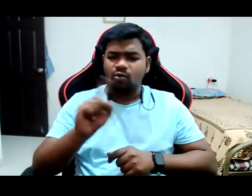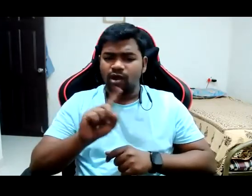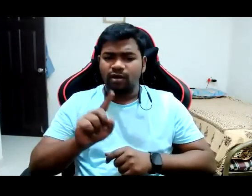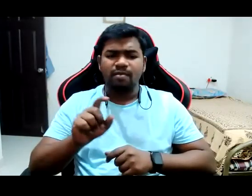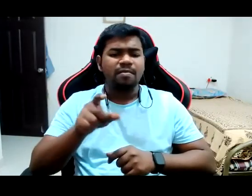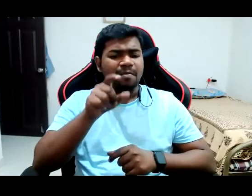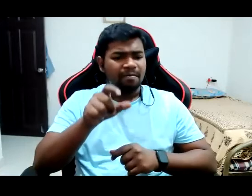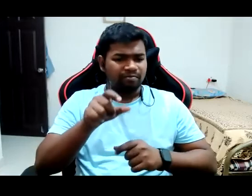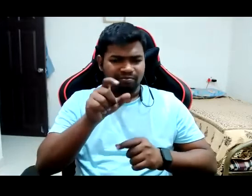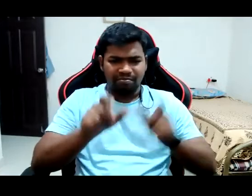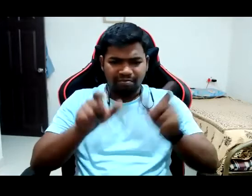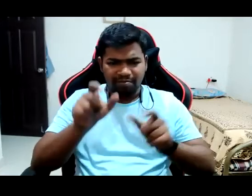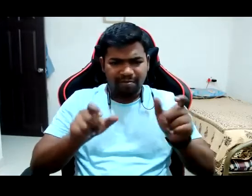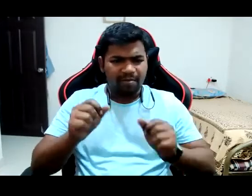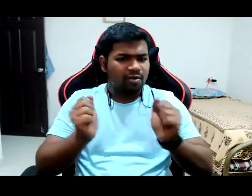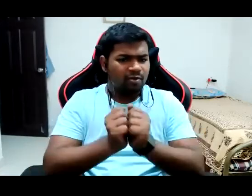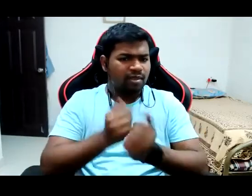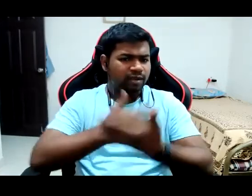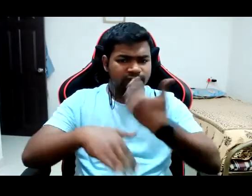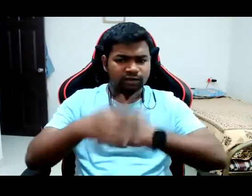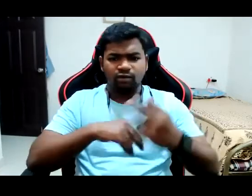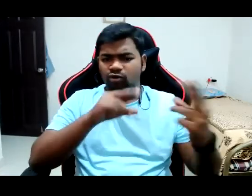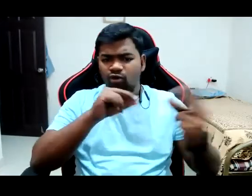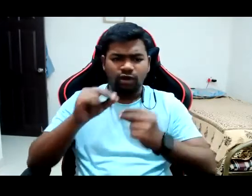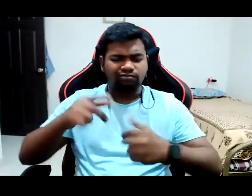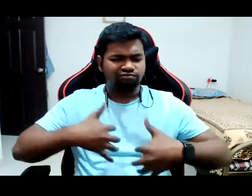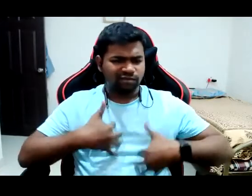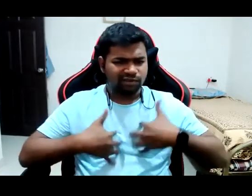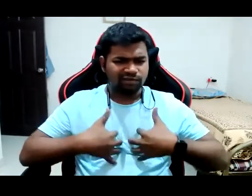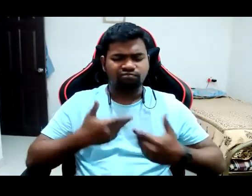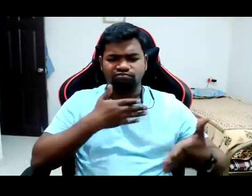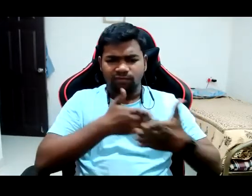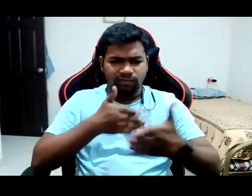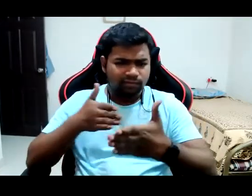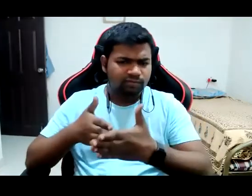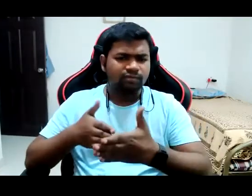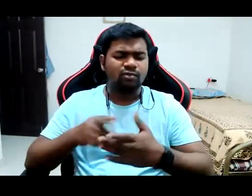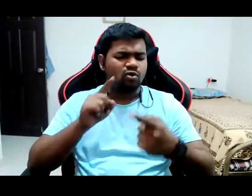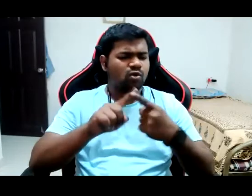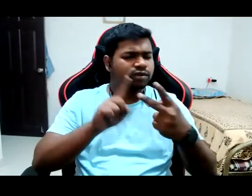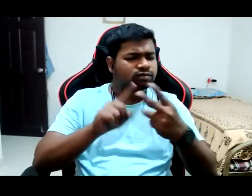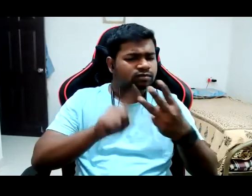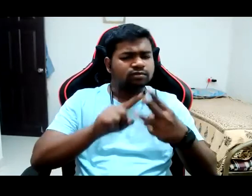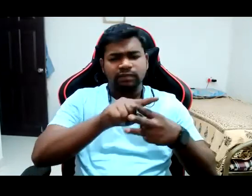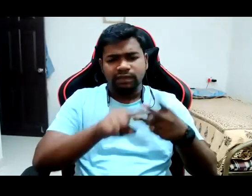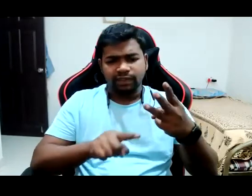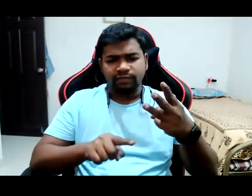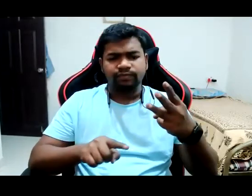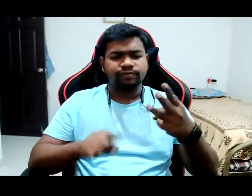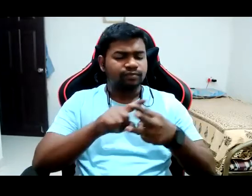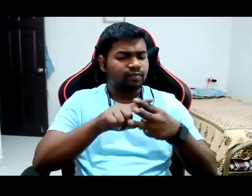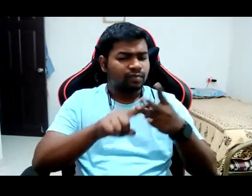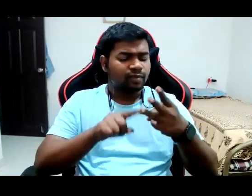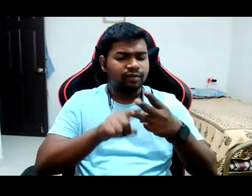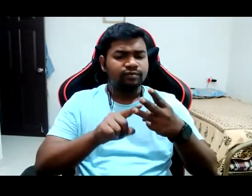people with disabilities, start talking about the challenges that they face in one of the 3 themes for this hackathon. So the 3 themes